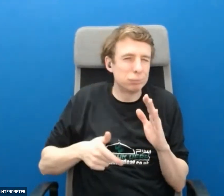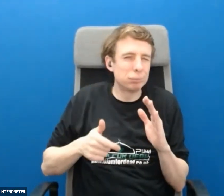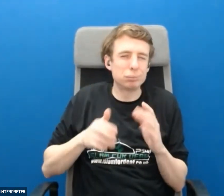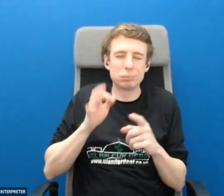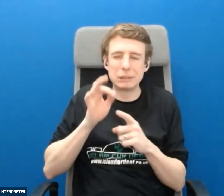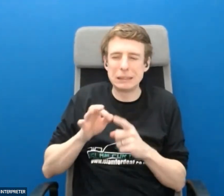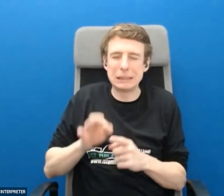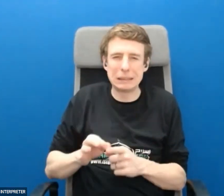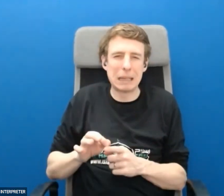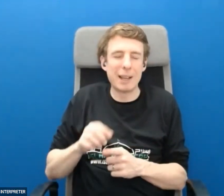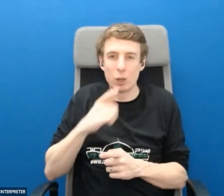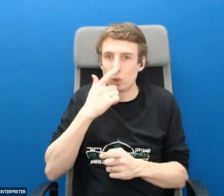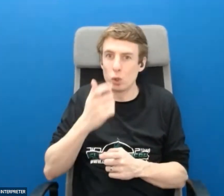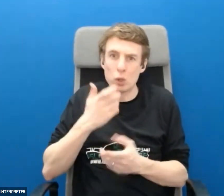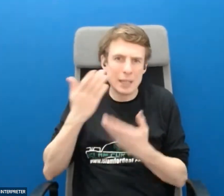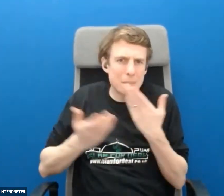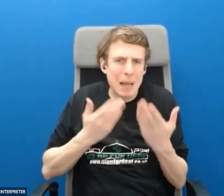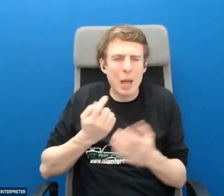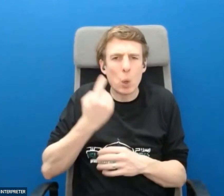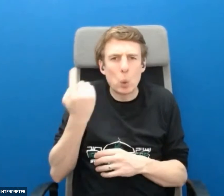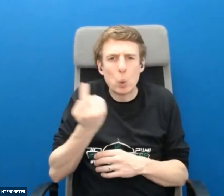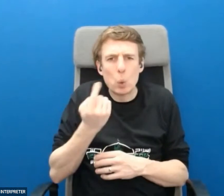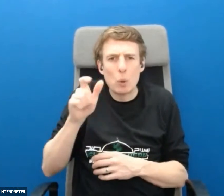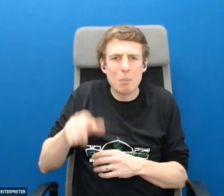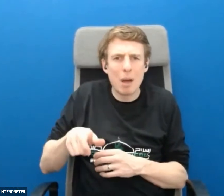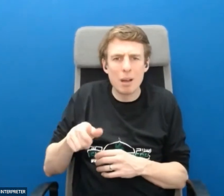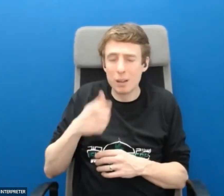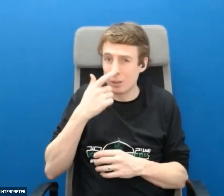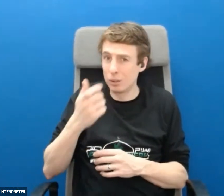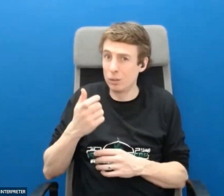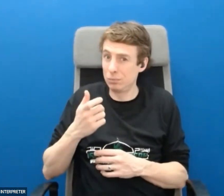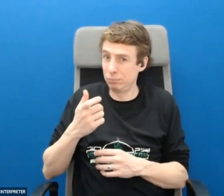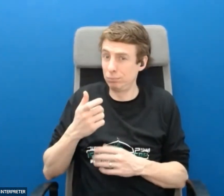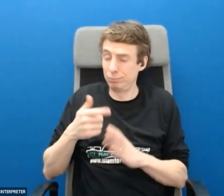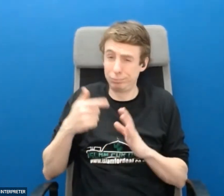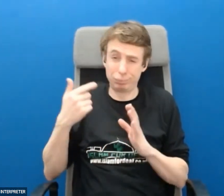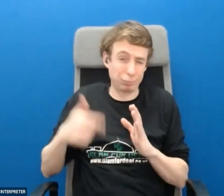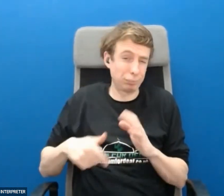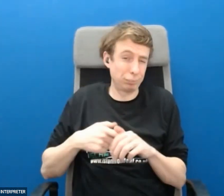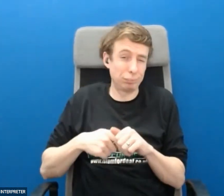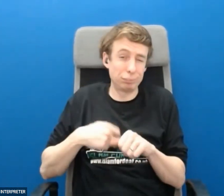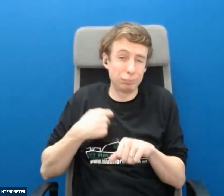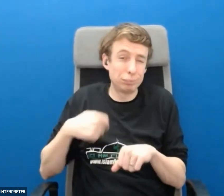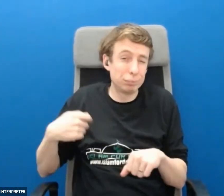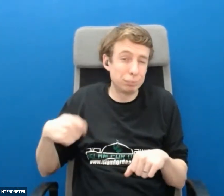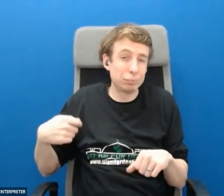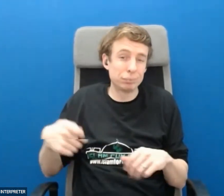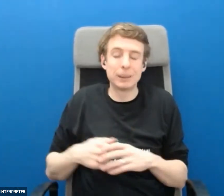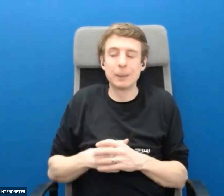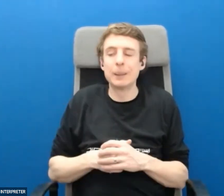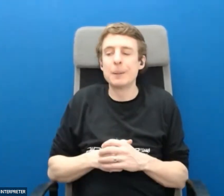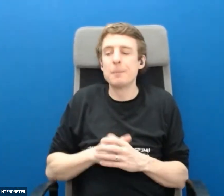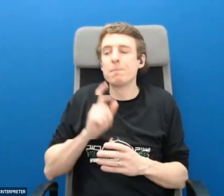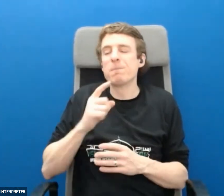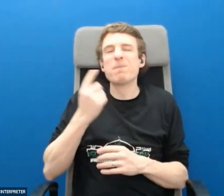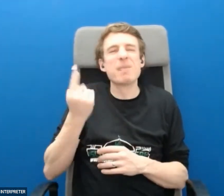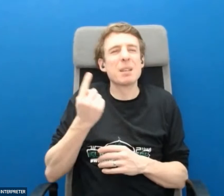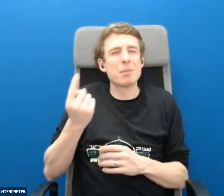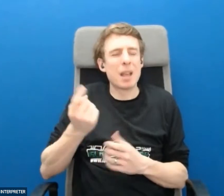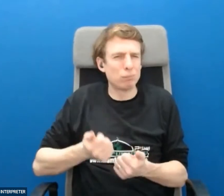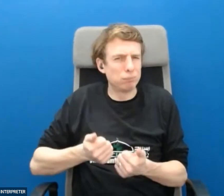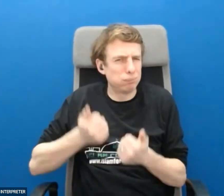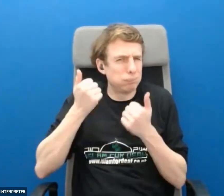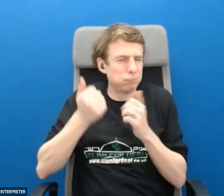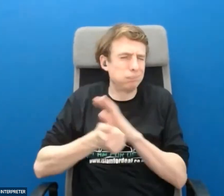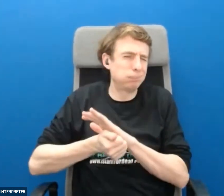his biography, but he had an amazing way in his teaching. He taught many